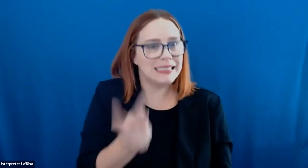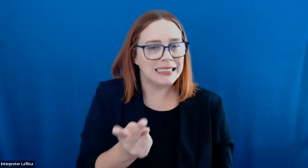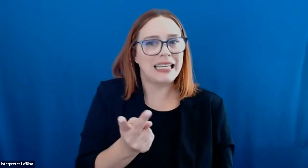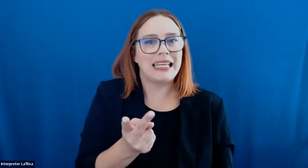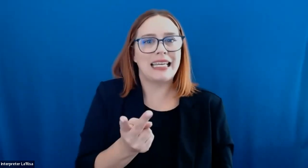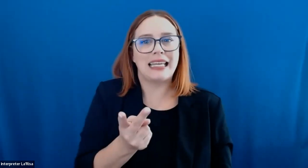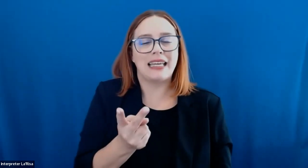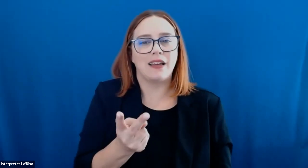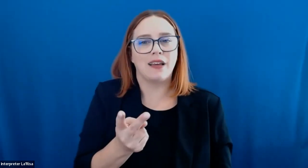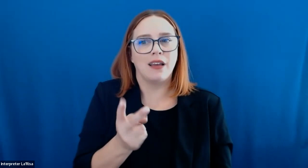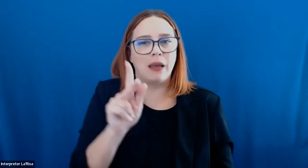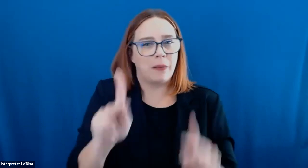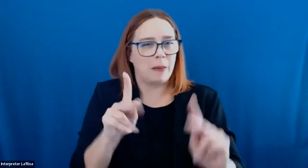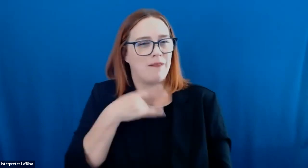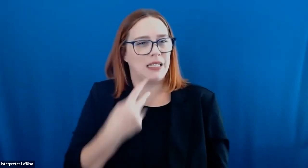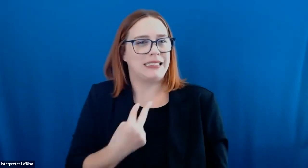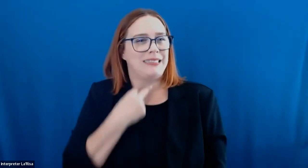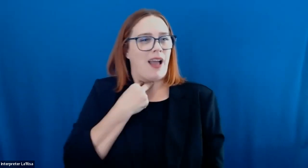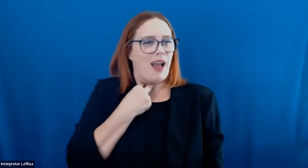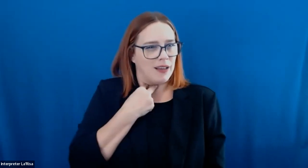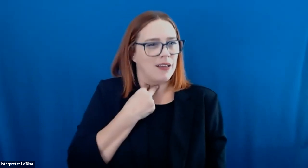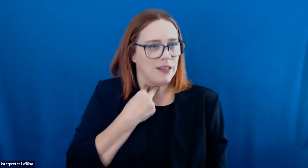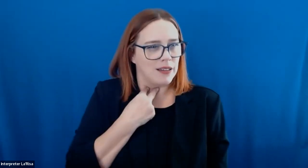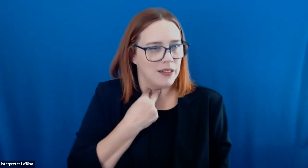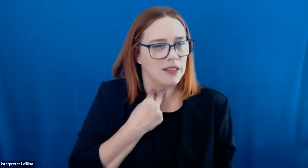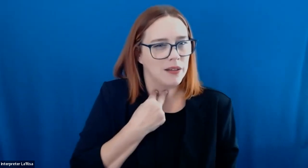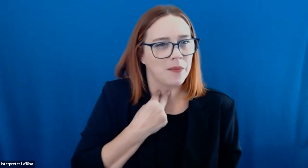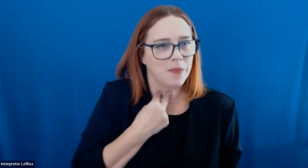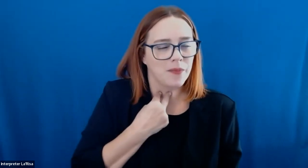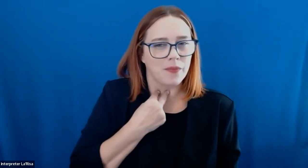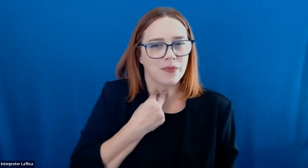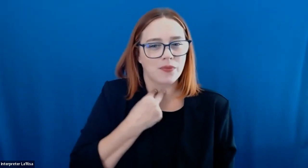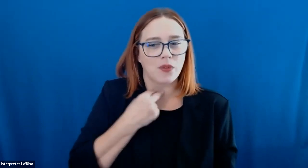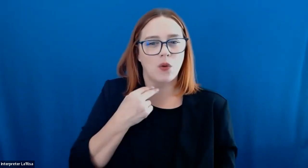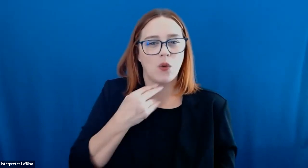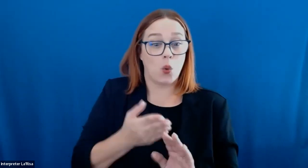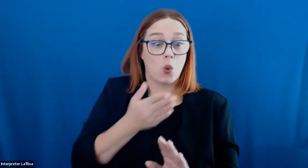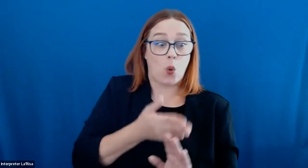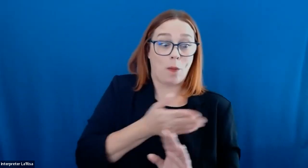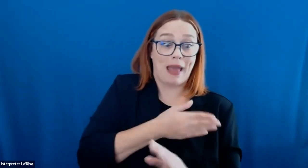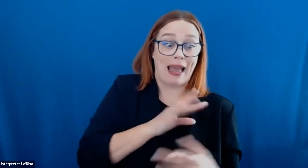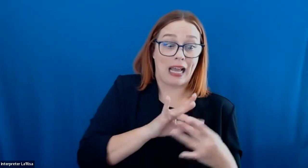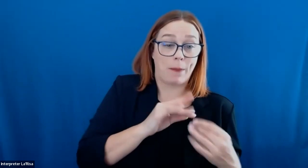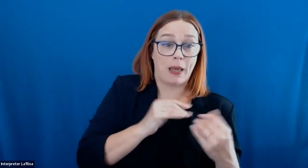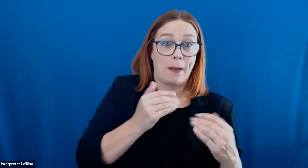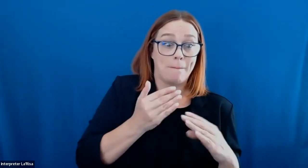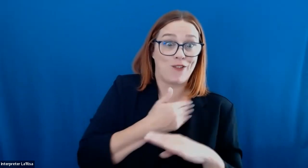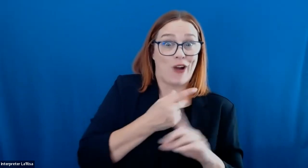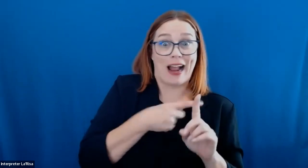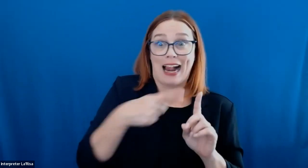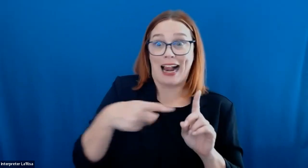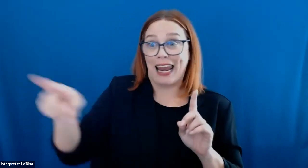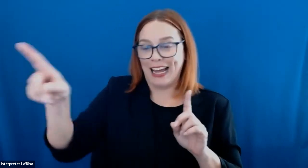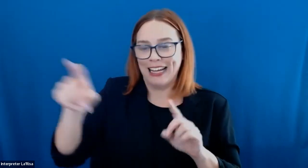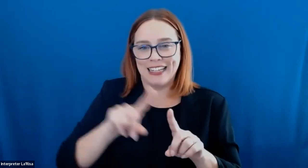feeling stuck. So going back to the comment before I go off on a tangent, is that